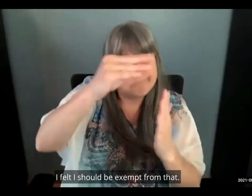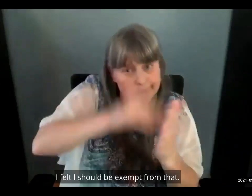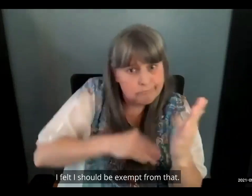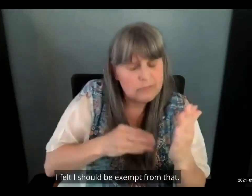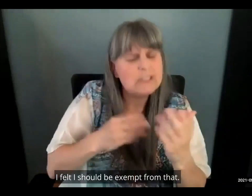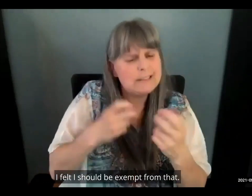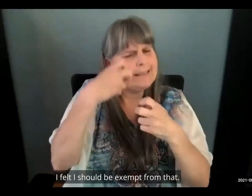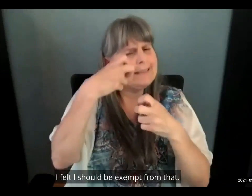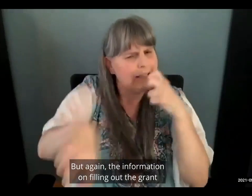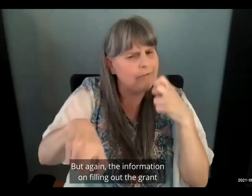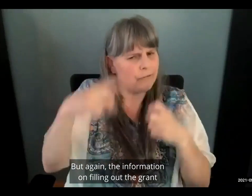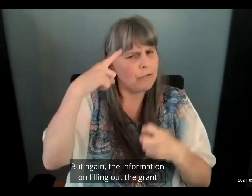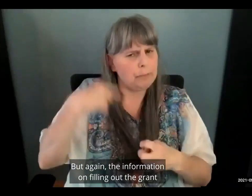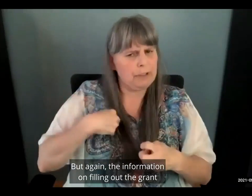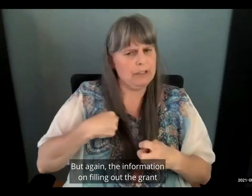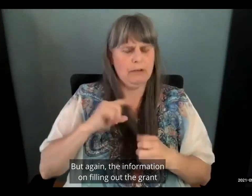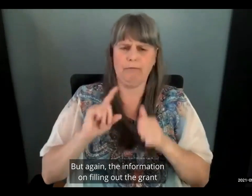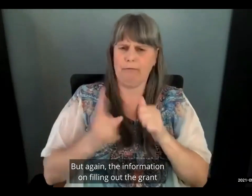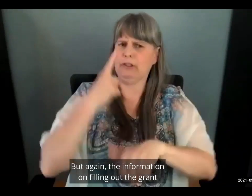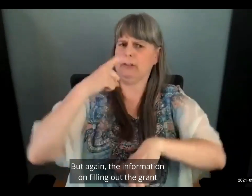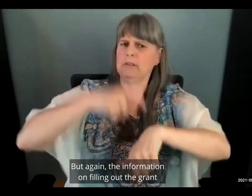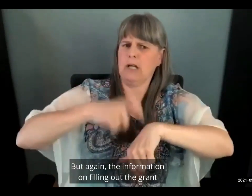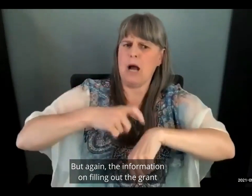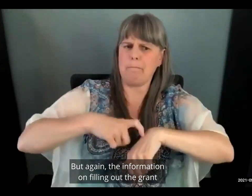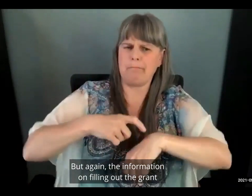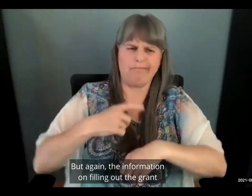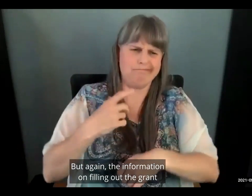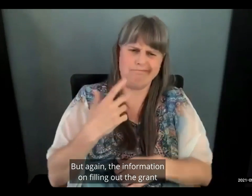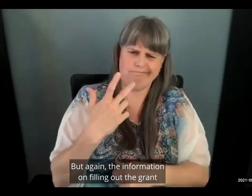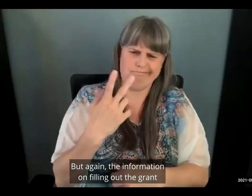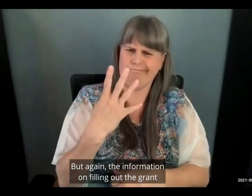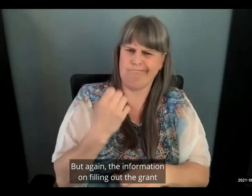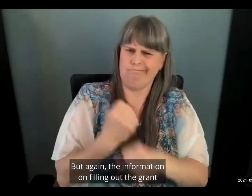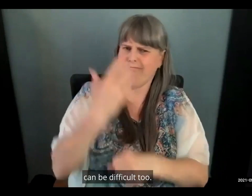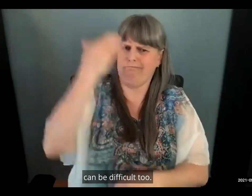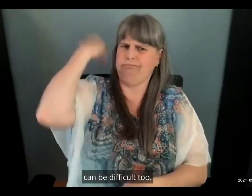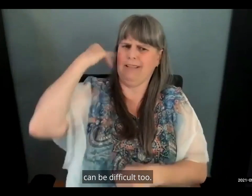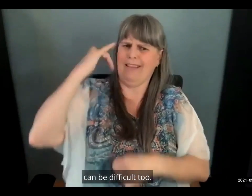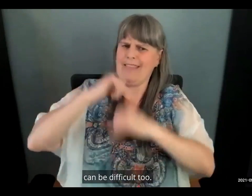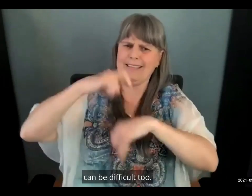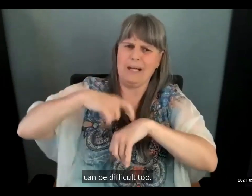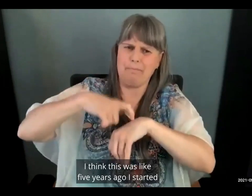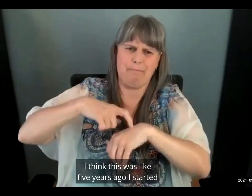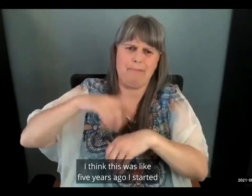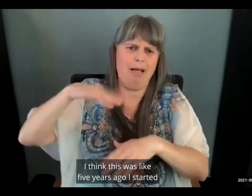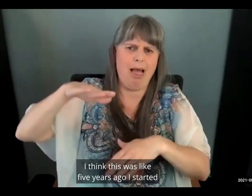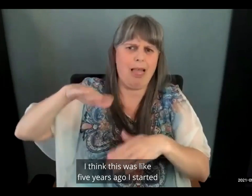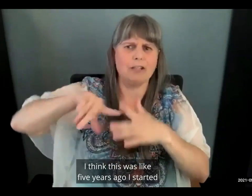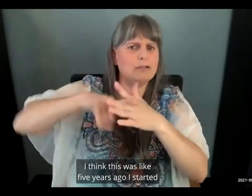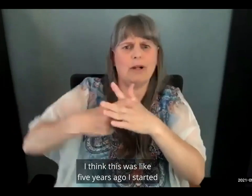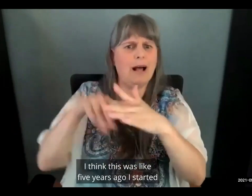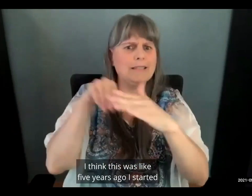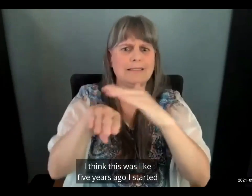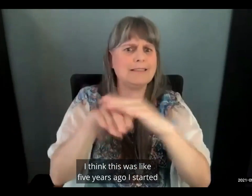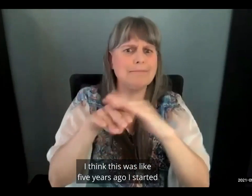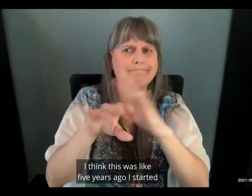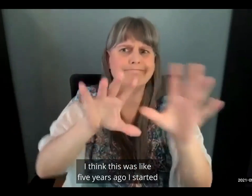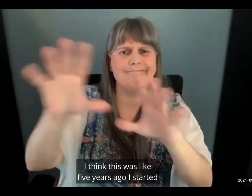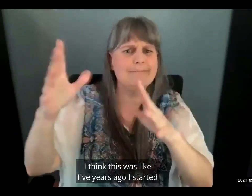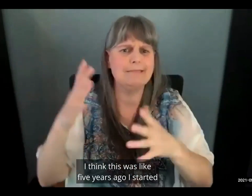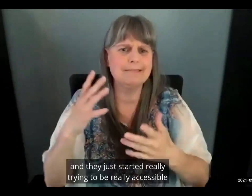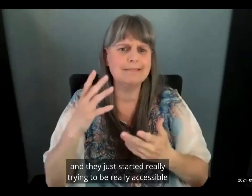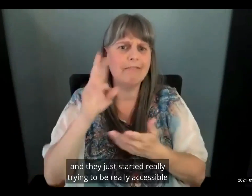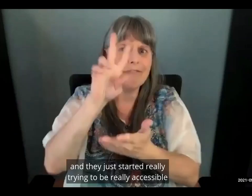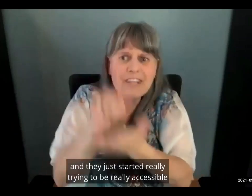should be exempt from that. But again, the information on filling out the grant can be difficult too. I think this was like 5 years ago I